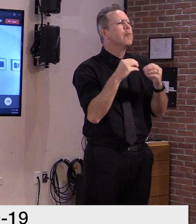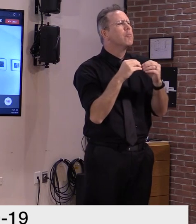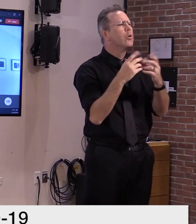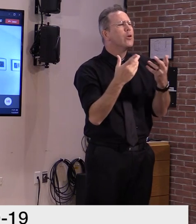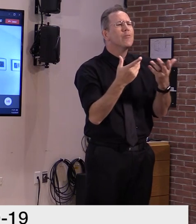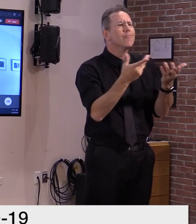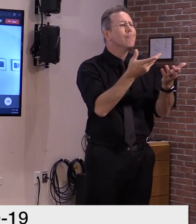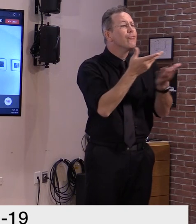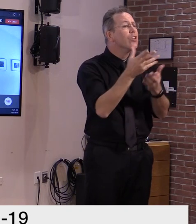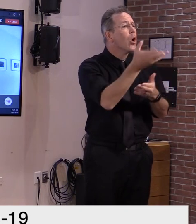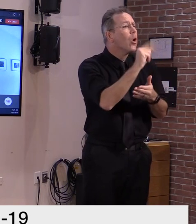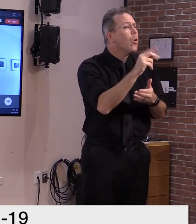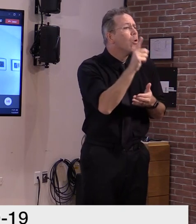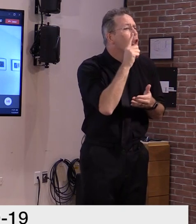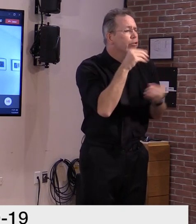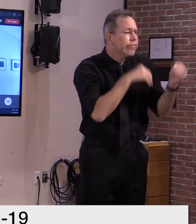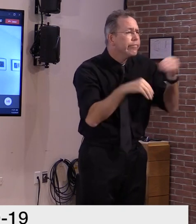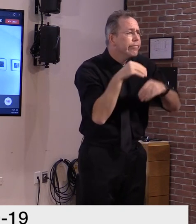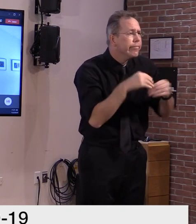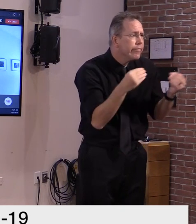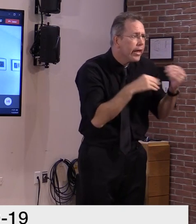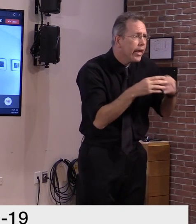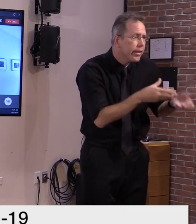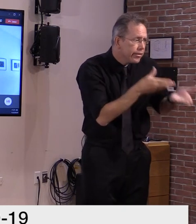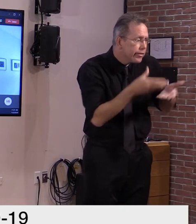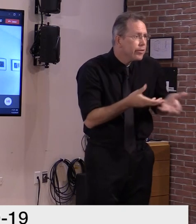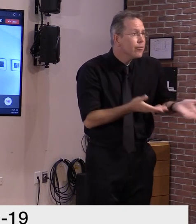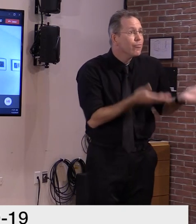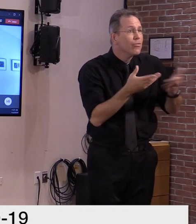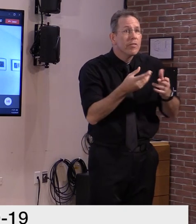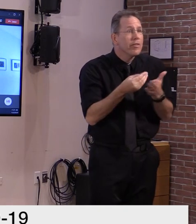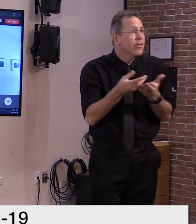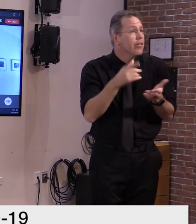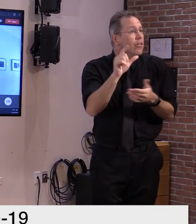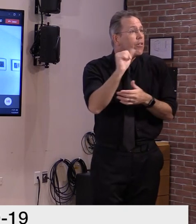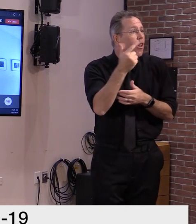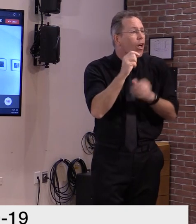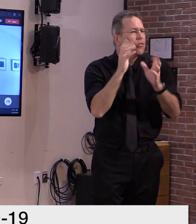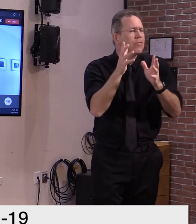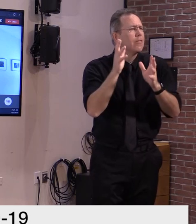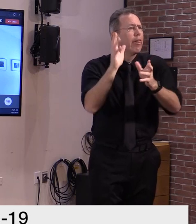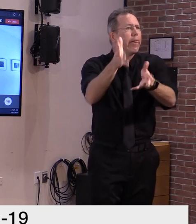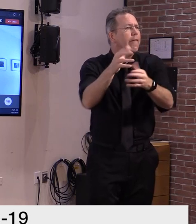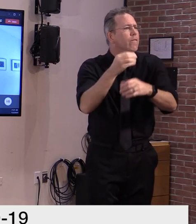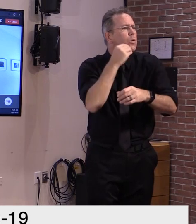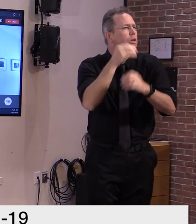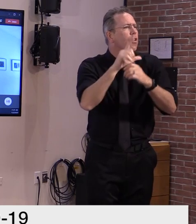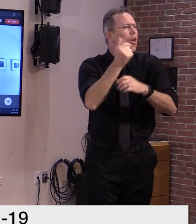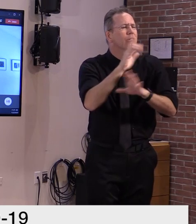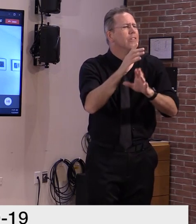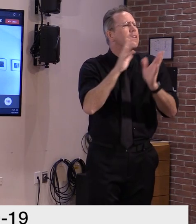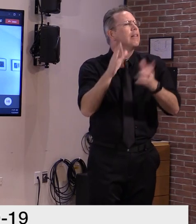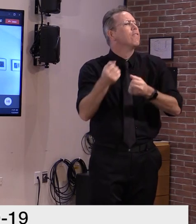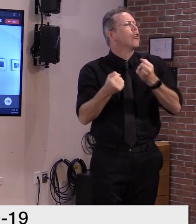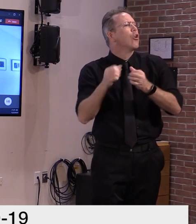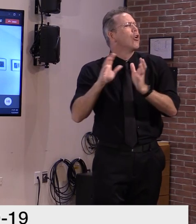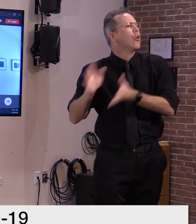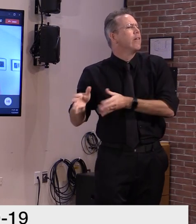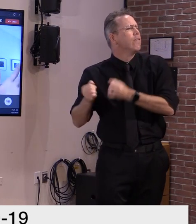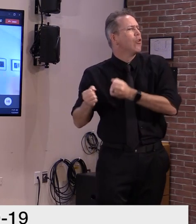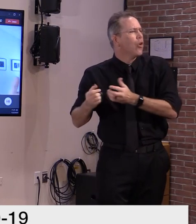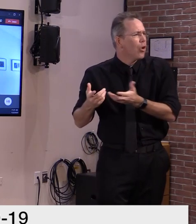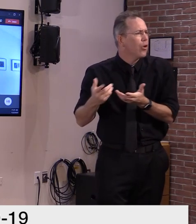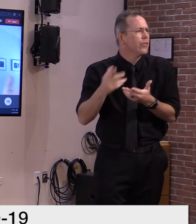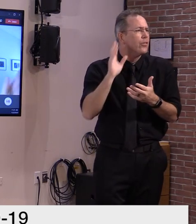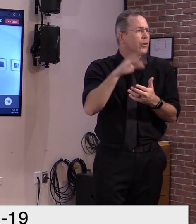car. Maybe you want to make sure you're not skiing alone. Remember, if a lot of singles show up at the ski area,